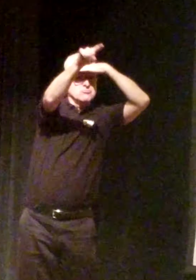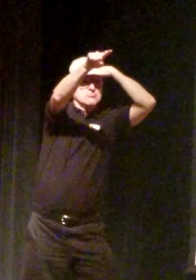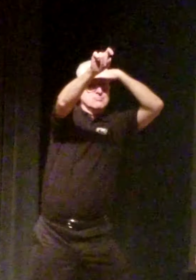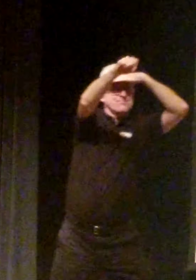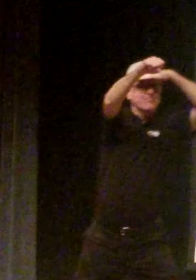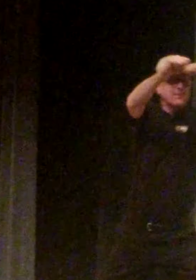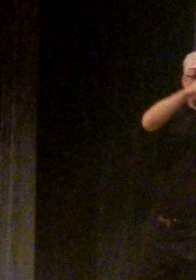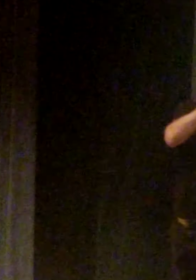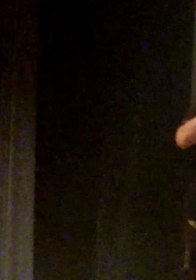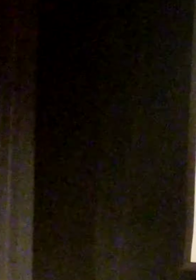Back there? Yes.